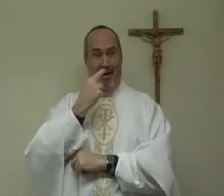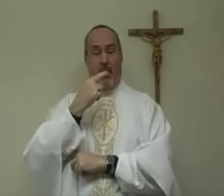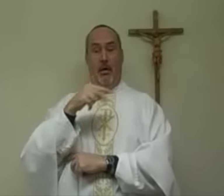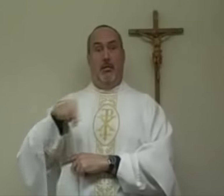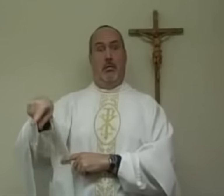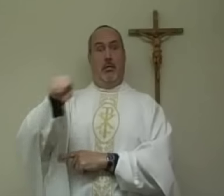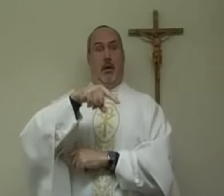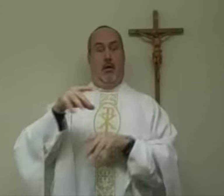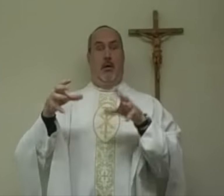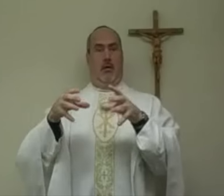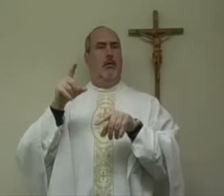the Bishop of Rome.